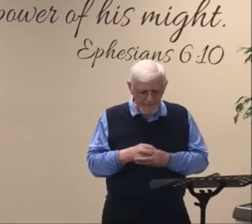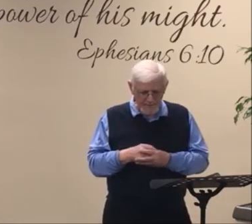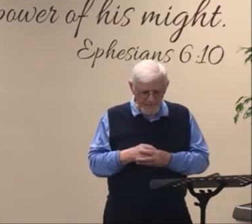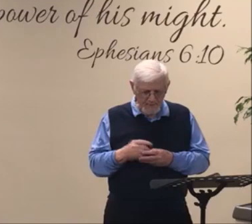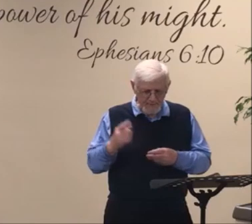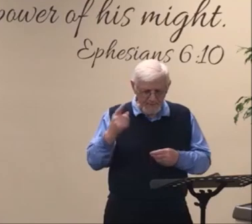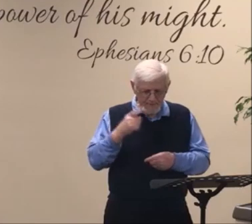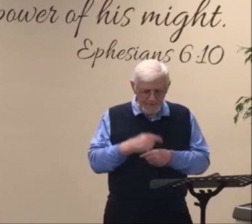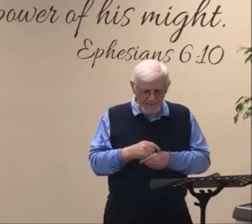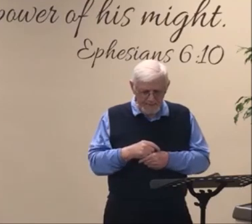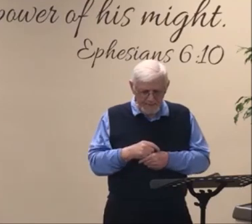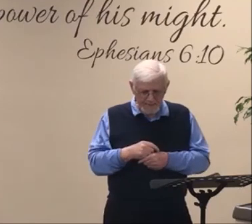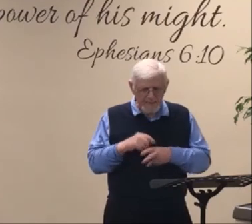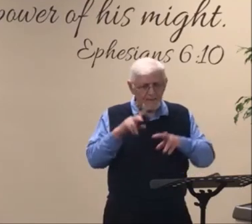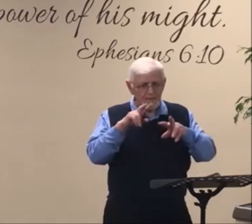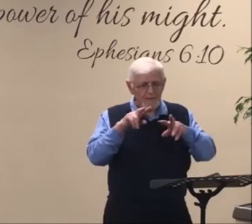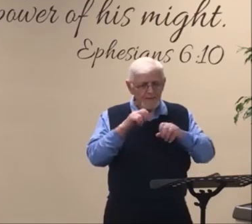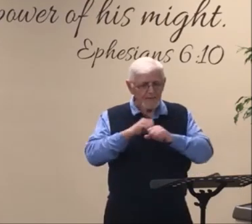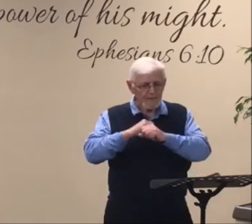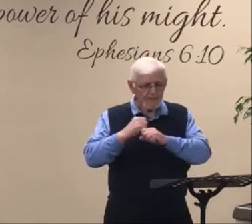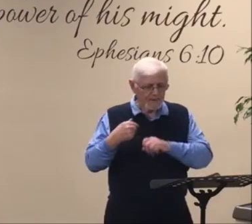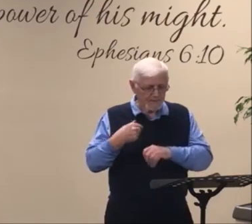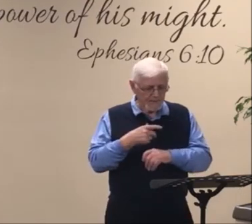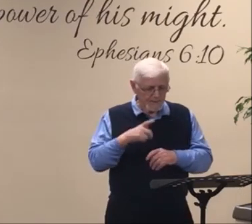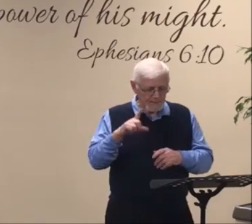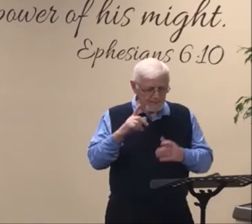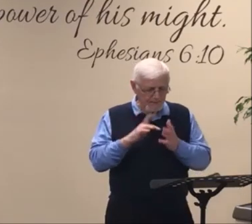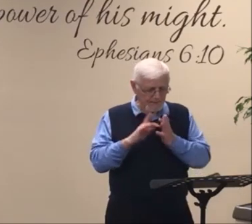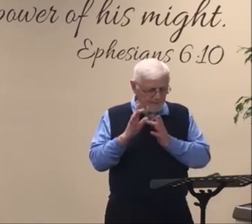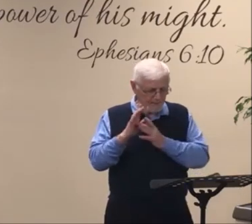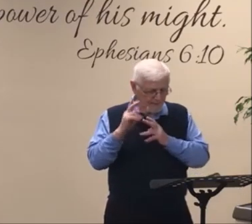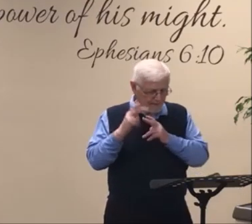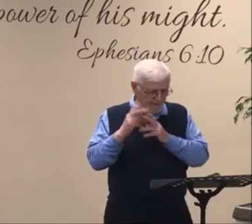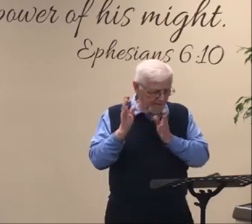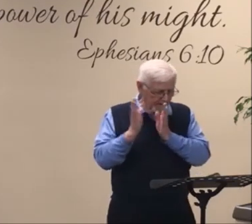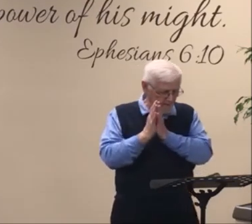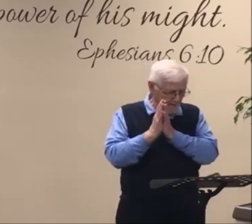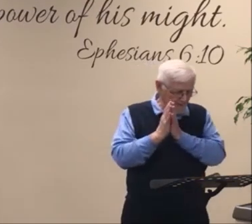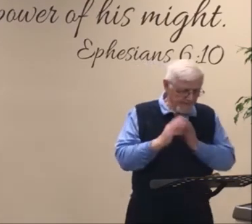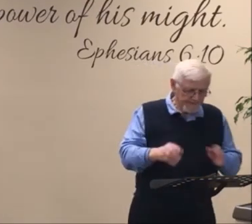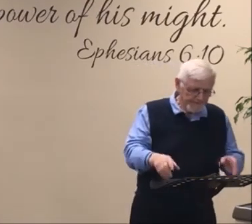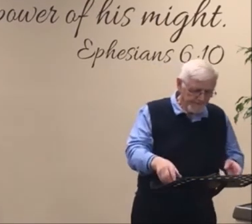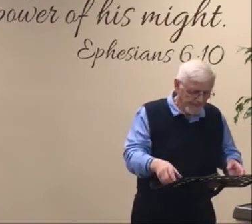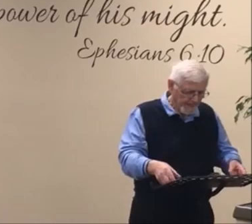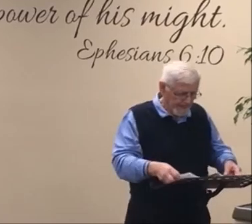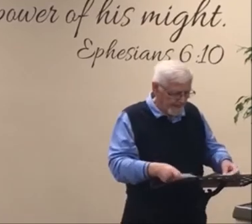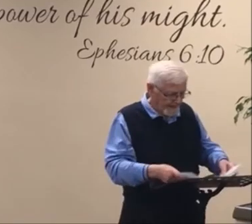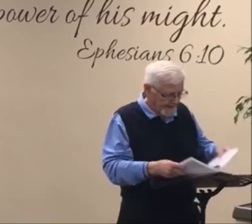today and watch over and protect us all. In Jesus' name, amen. Amen.